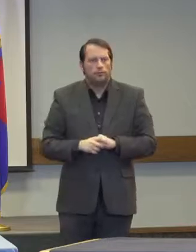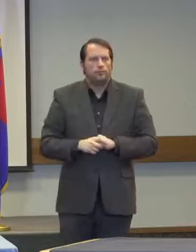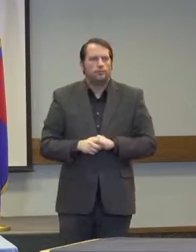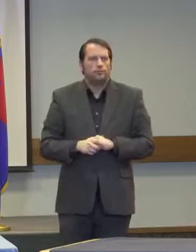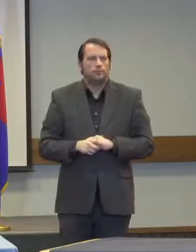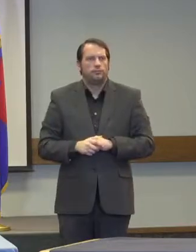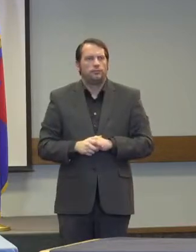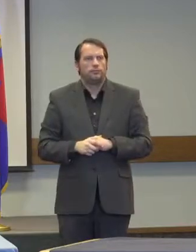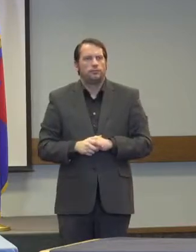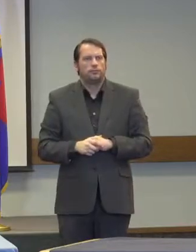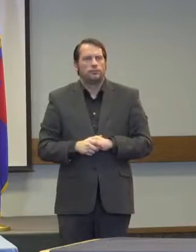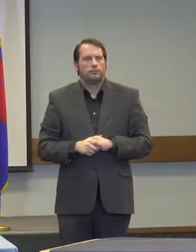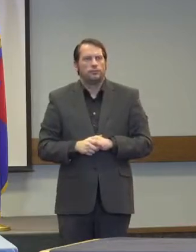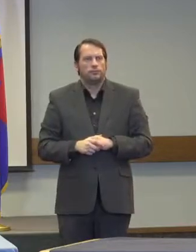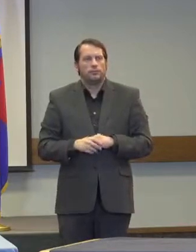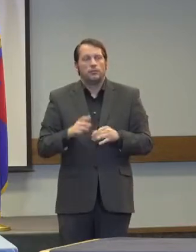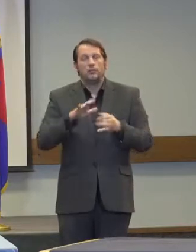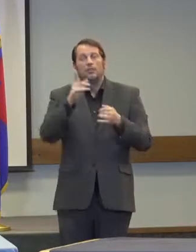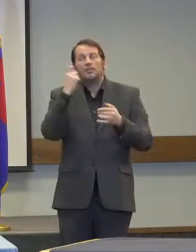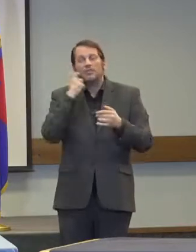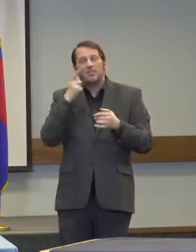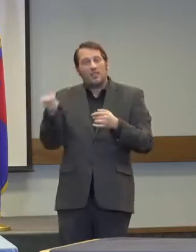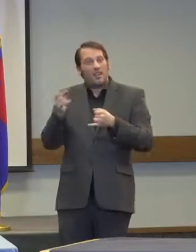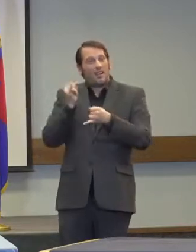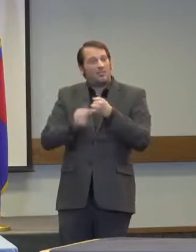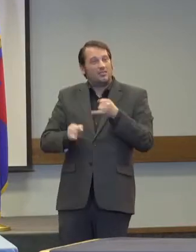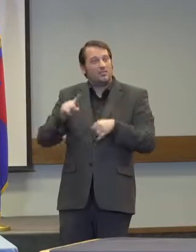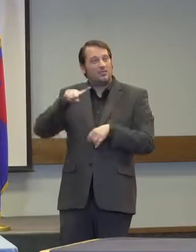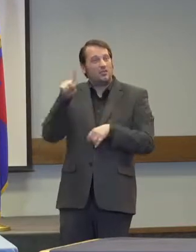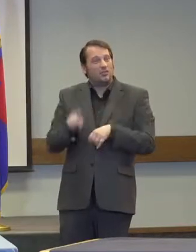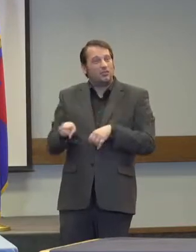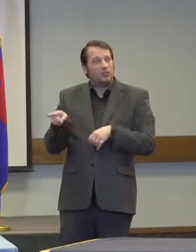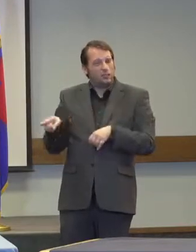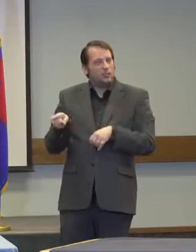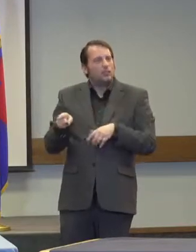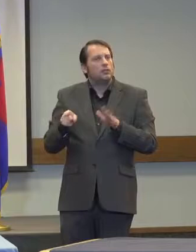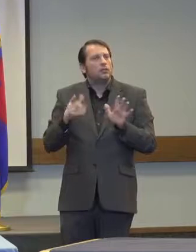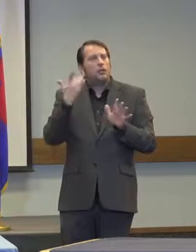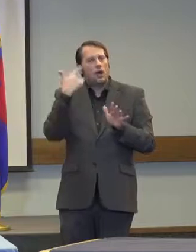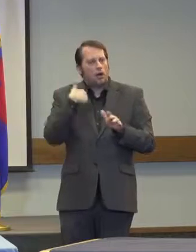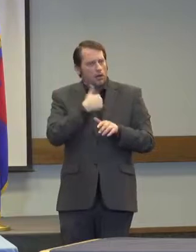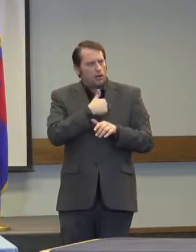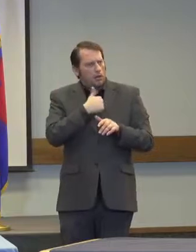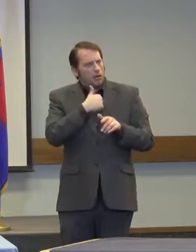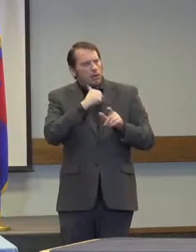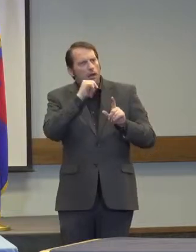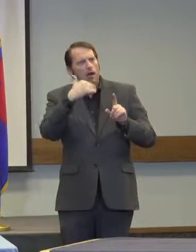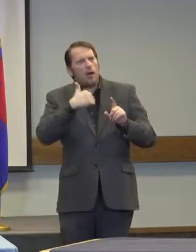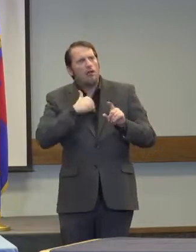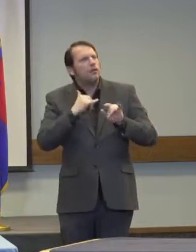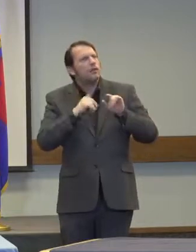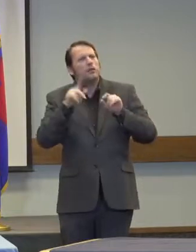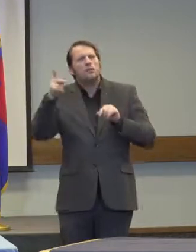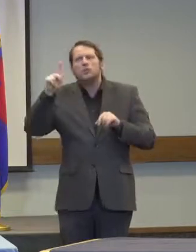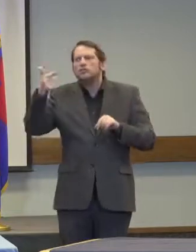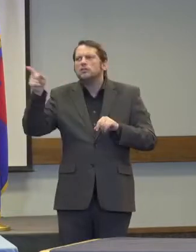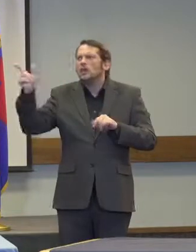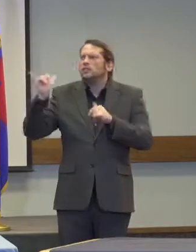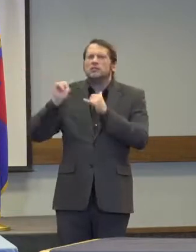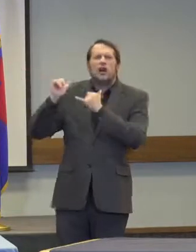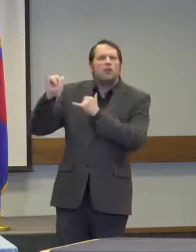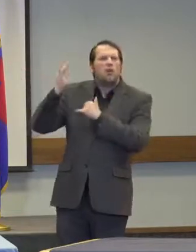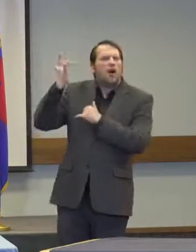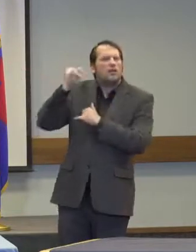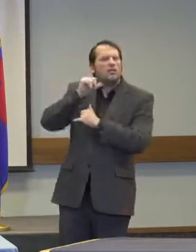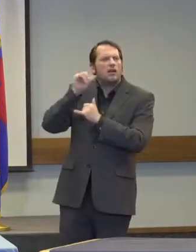The last part of your question, why don't we have venues such as those in Prince George's County? So I want to make sure that people understand